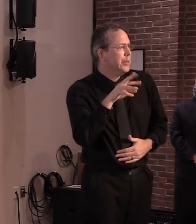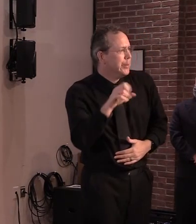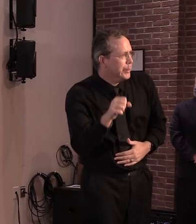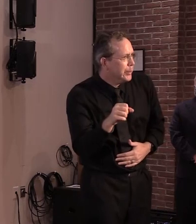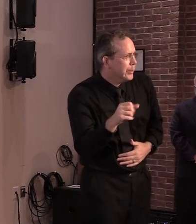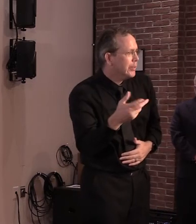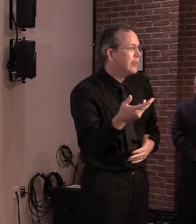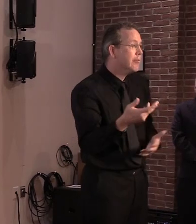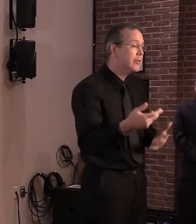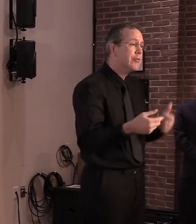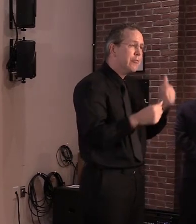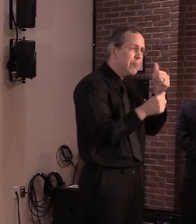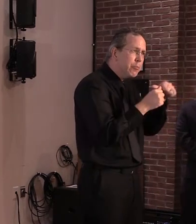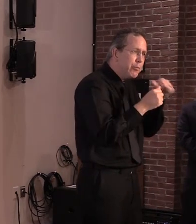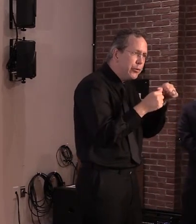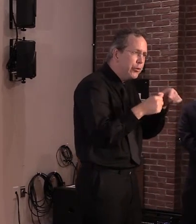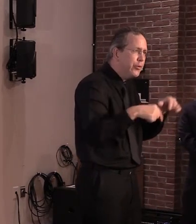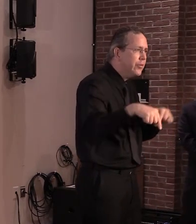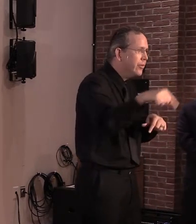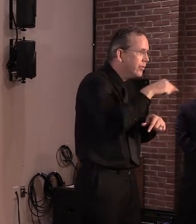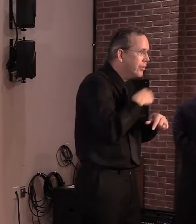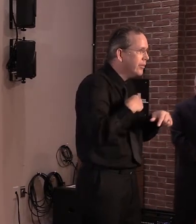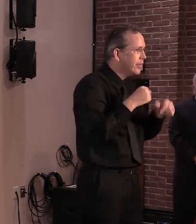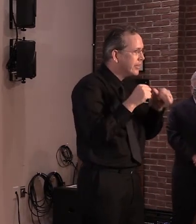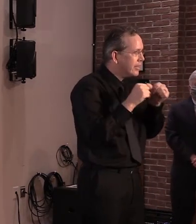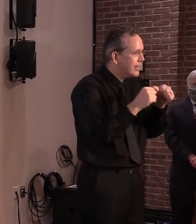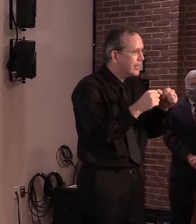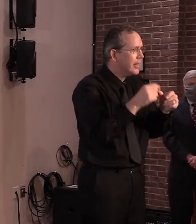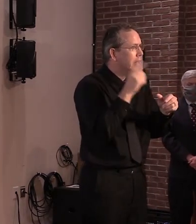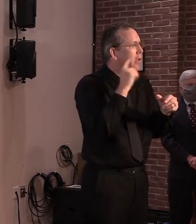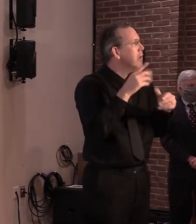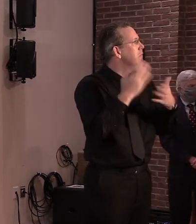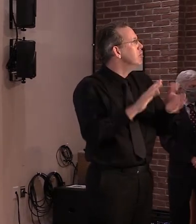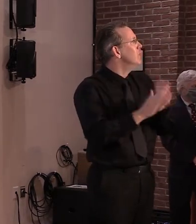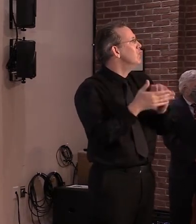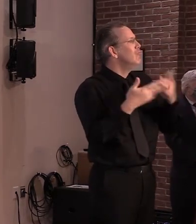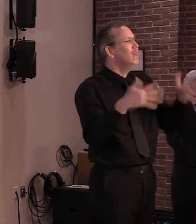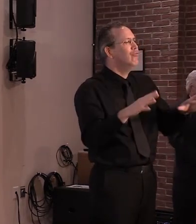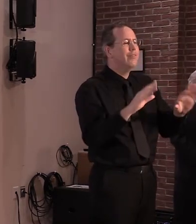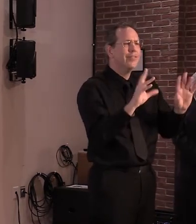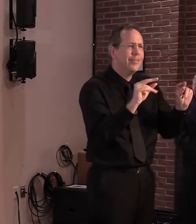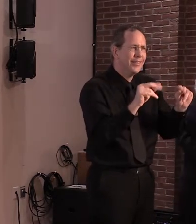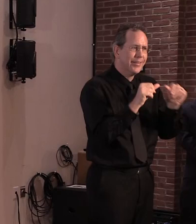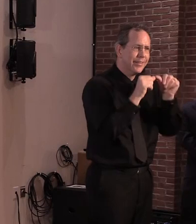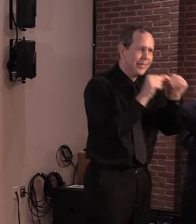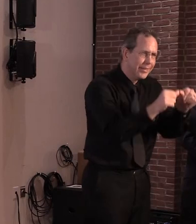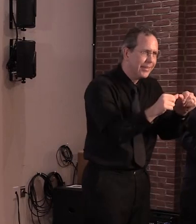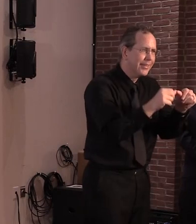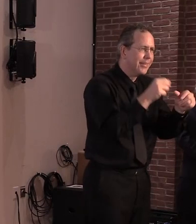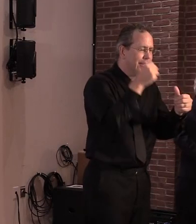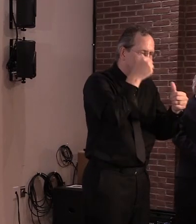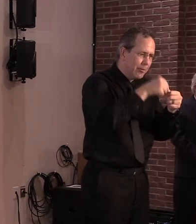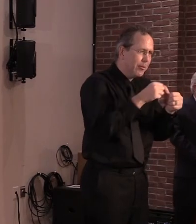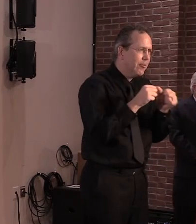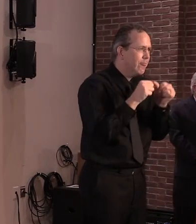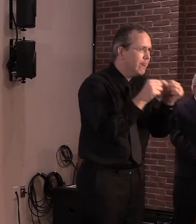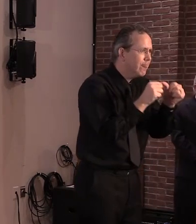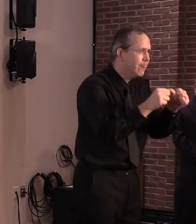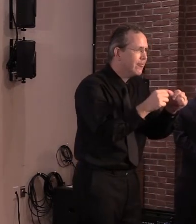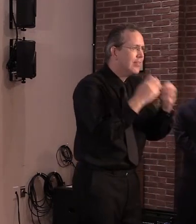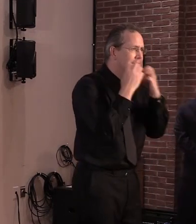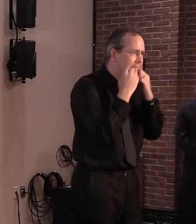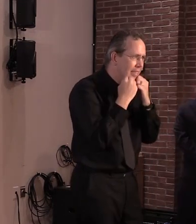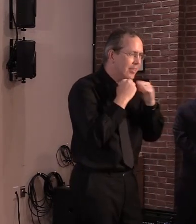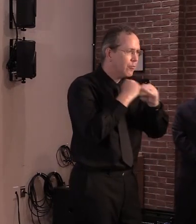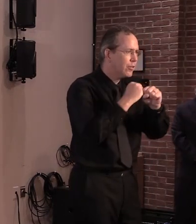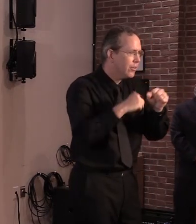we can't declare victory yet, and we can't let up either. As more Vermonters get back to work and there's